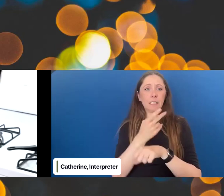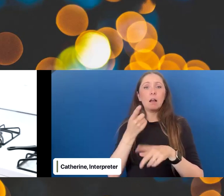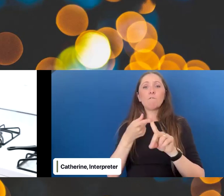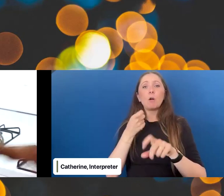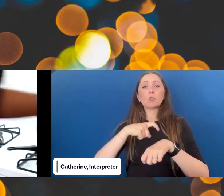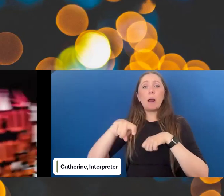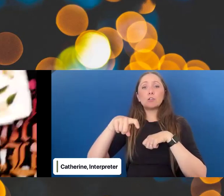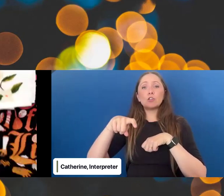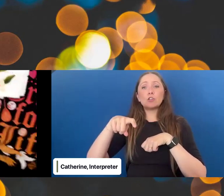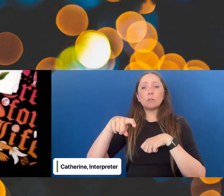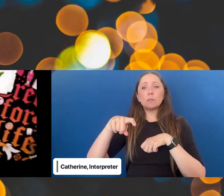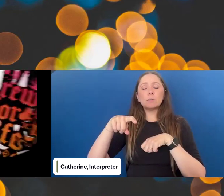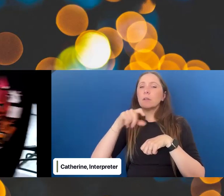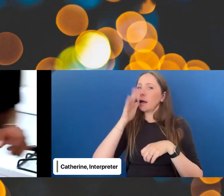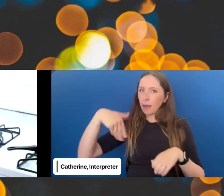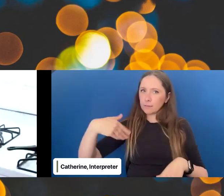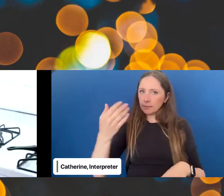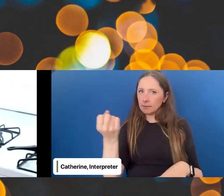scratch, not yet.